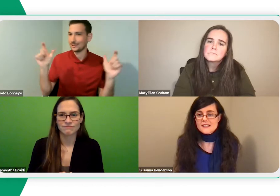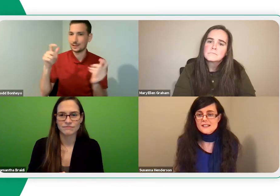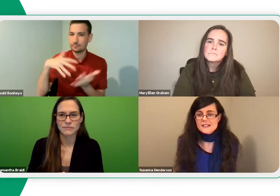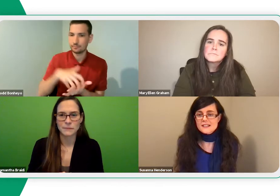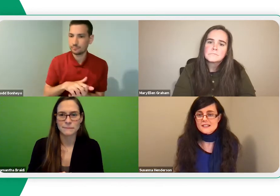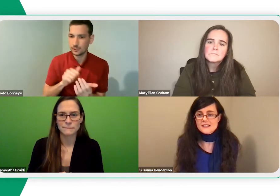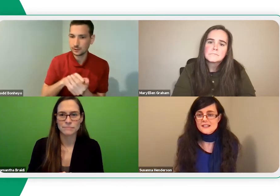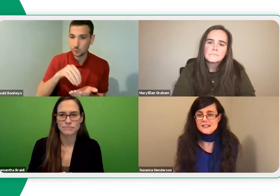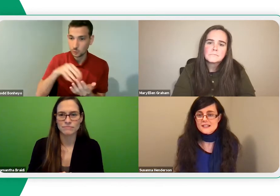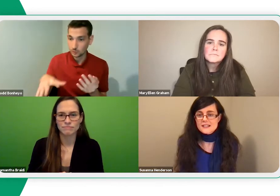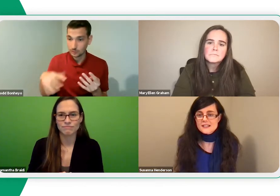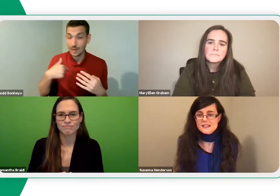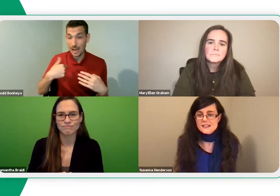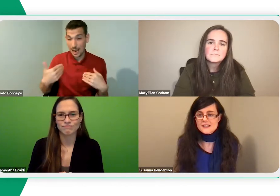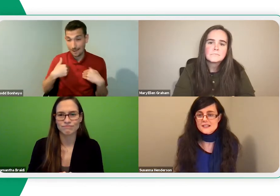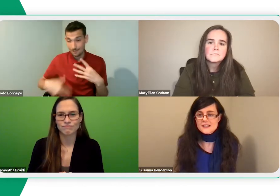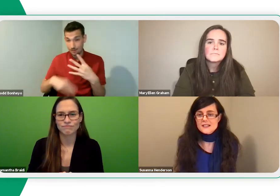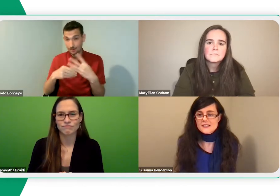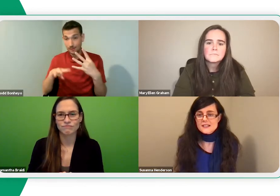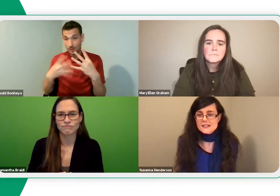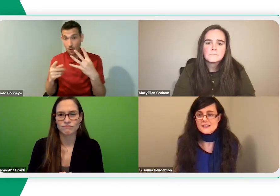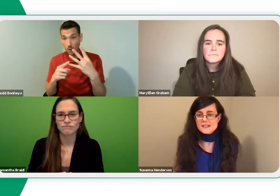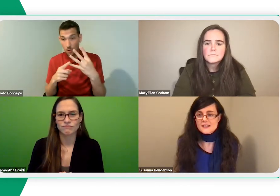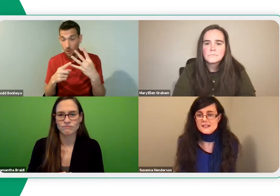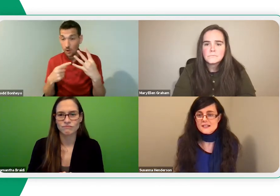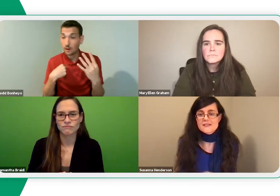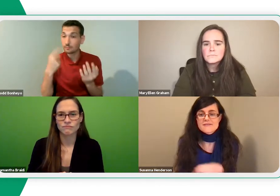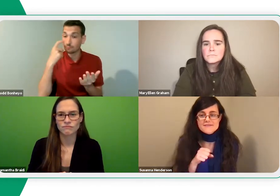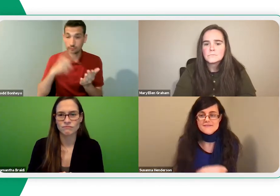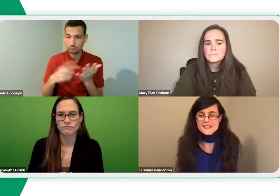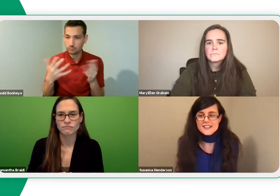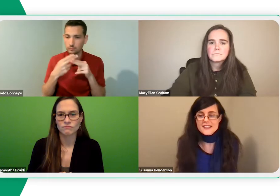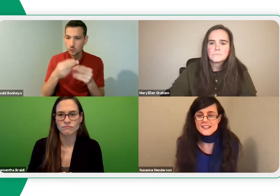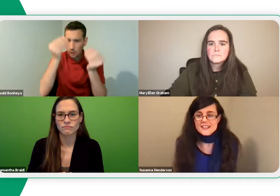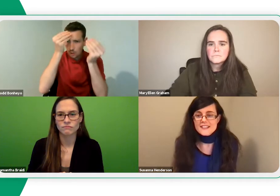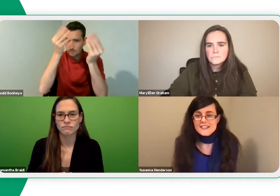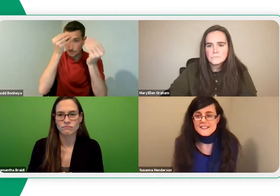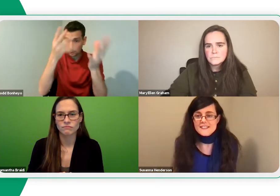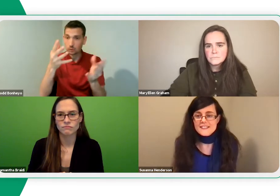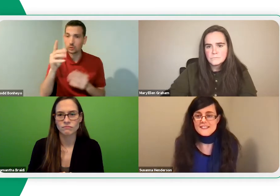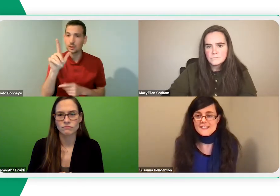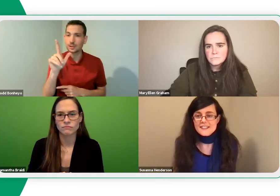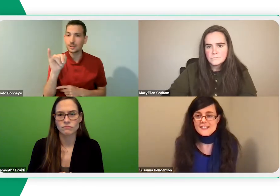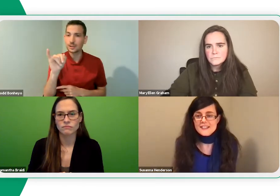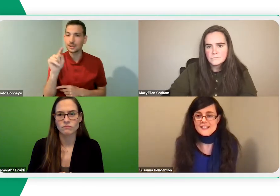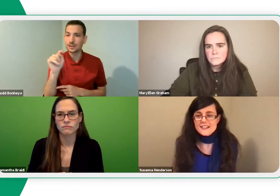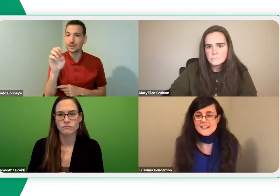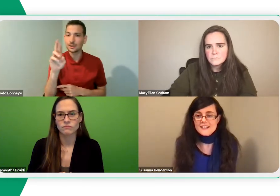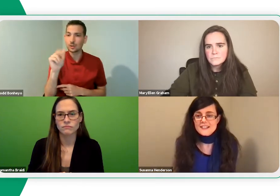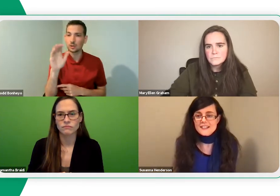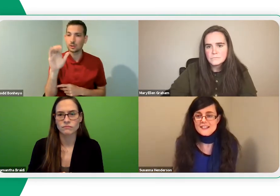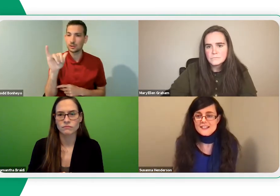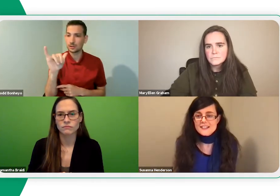seems that these are the three themes that are showing as weaknesses for our students. Is there a fourth that we should add?